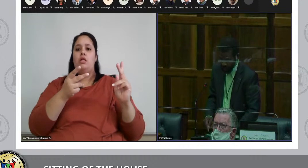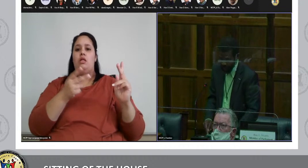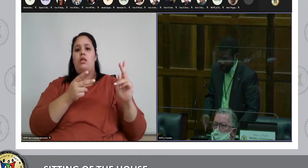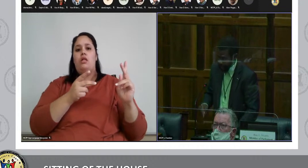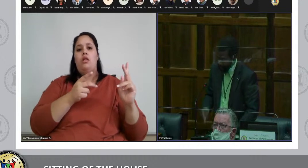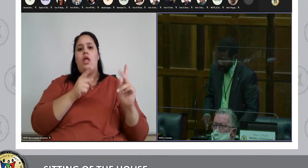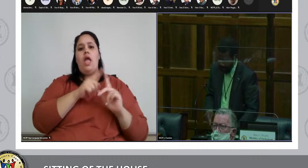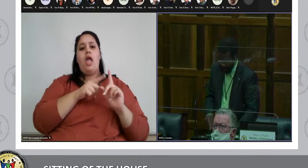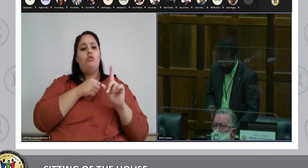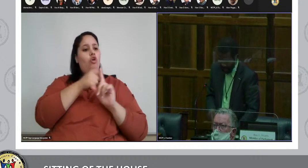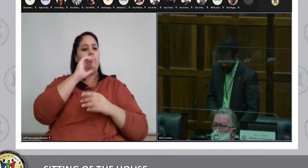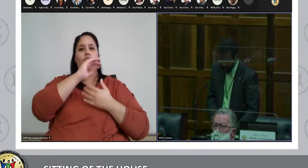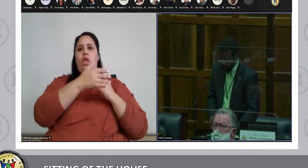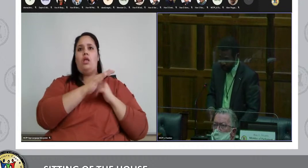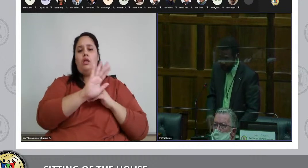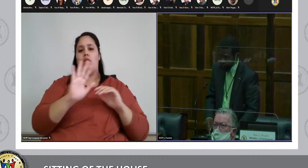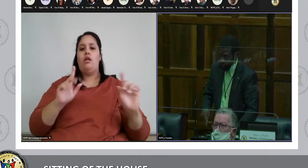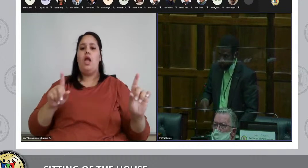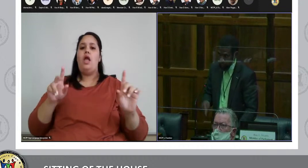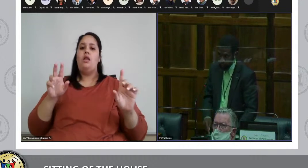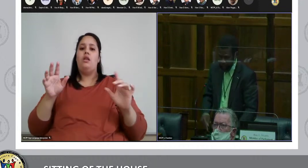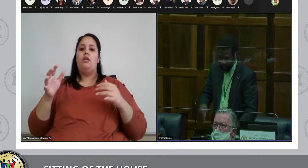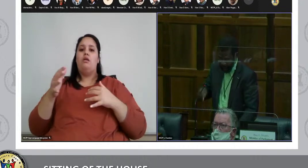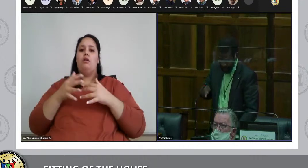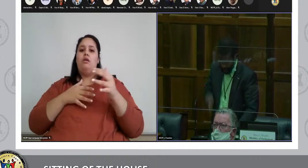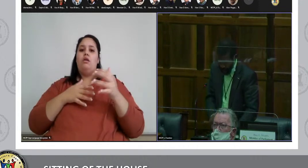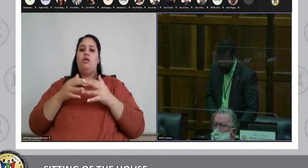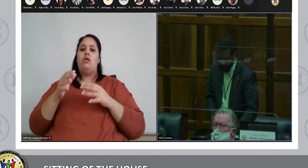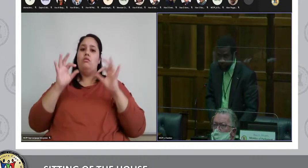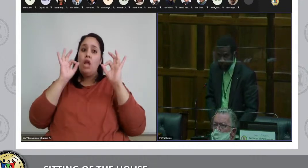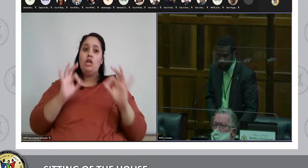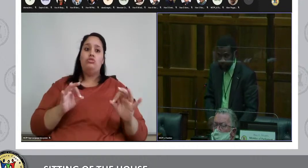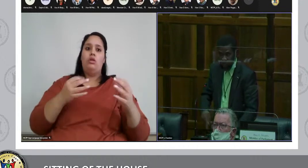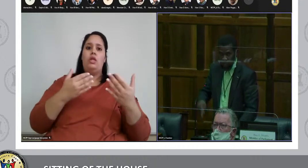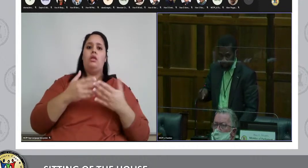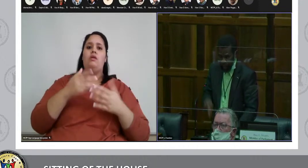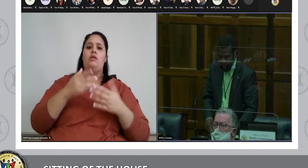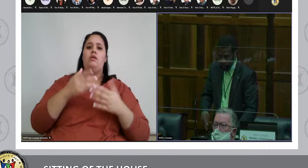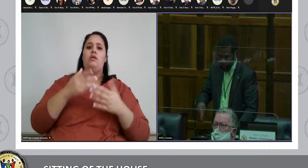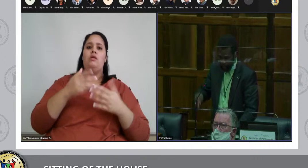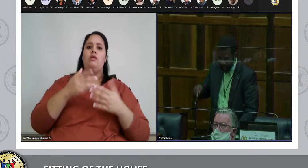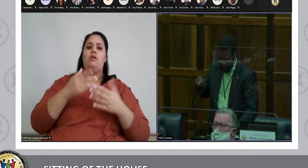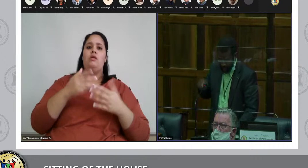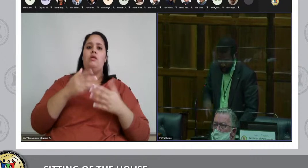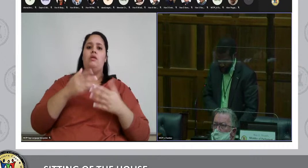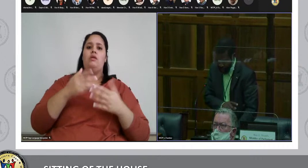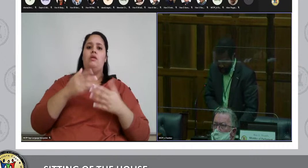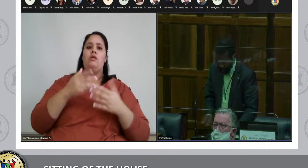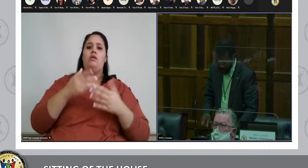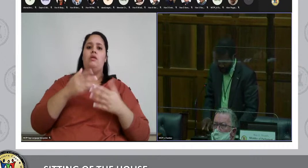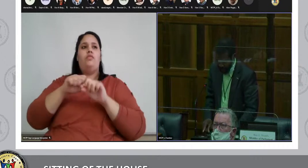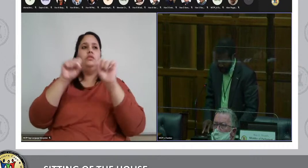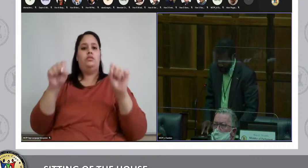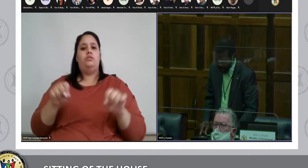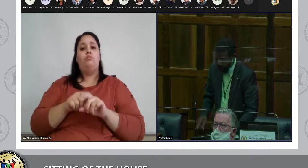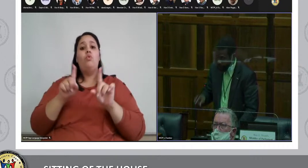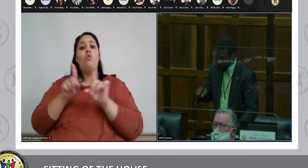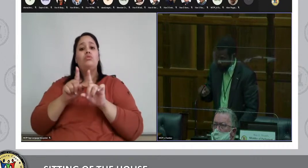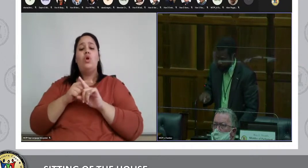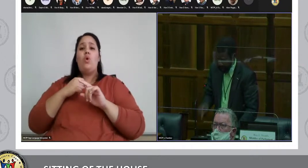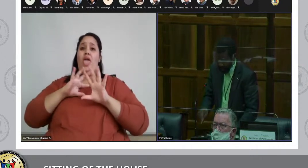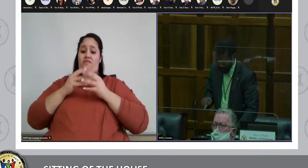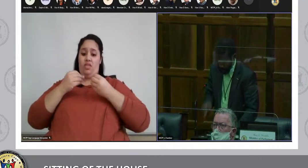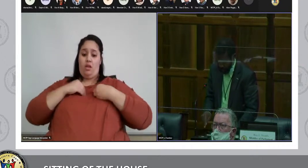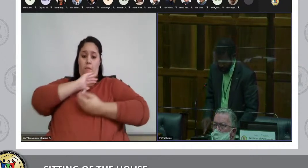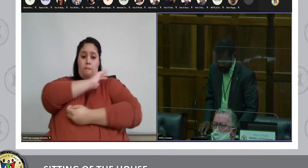is actually a clear-cut case of where we have actually failed the victim and we are actually doing everything in our power